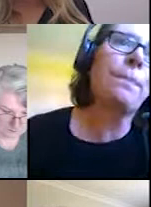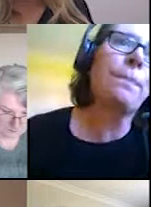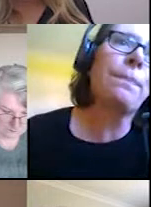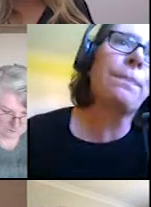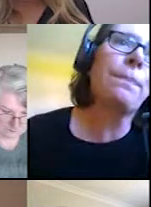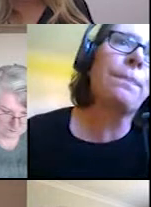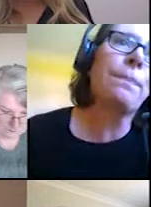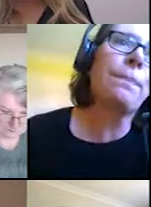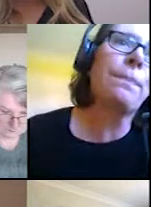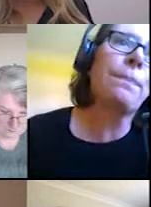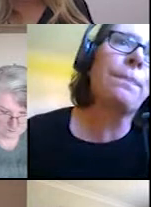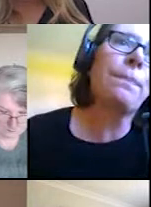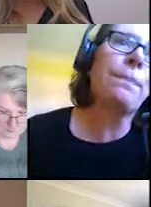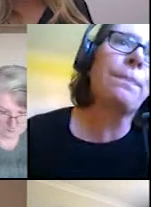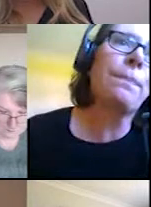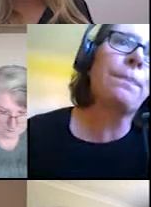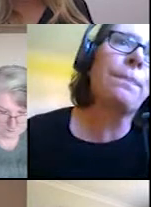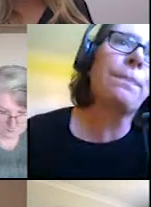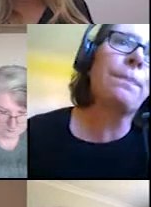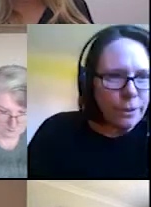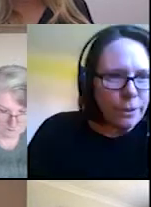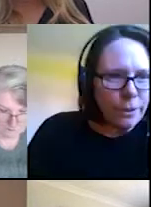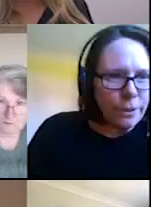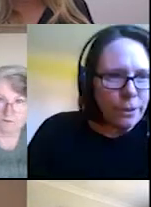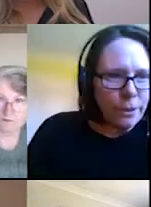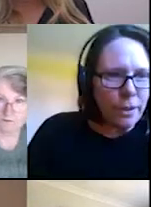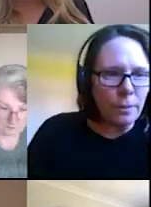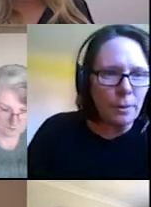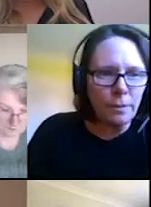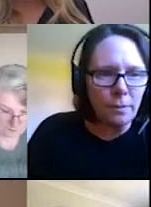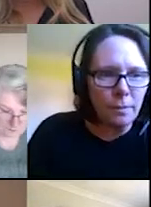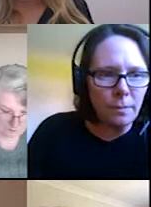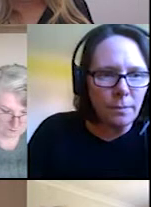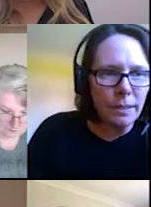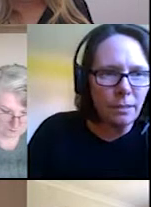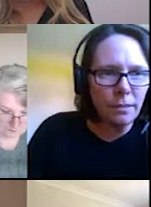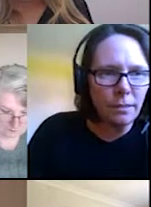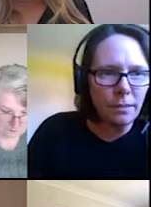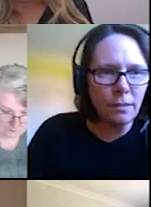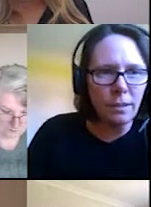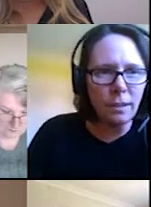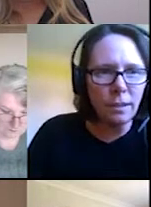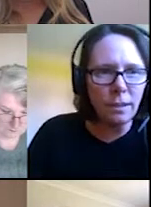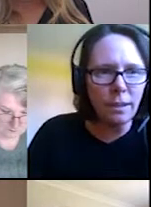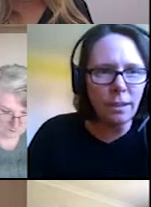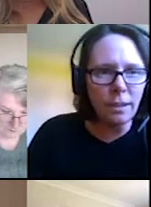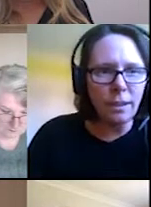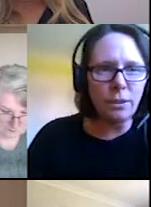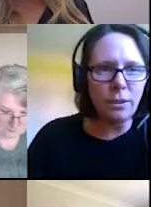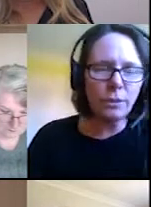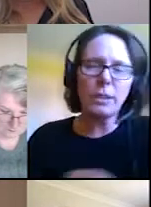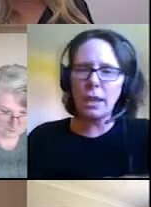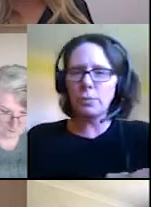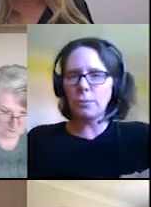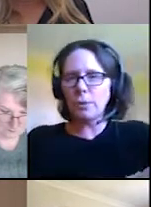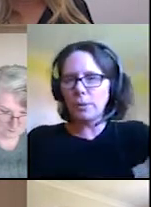concepts. I'm not sure how we're going for time. 15 minutes in? Yeah, you've got 25